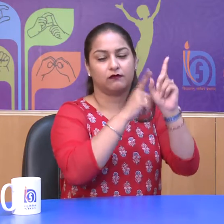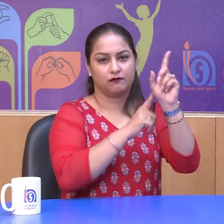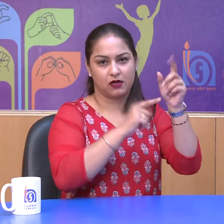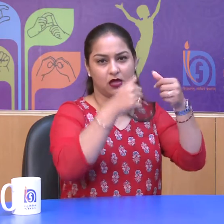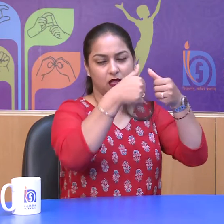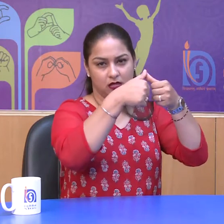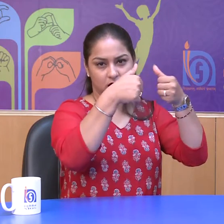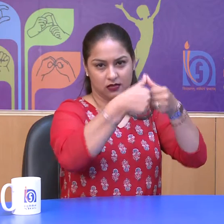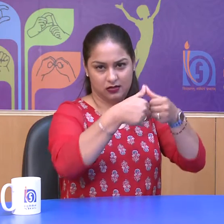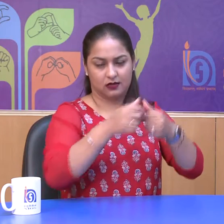A,